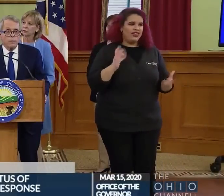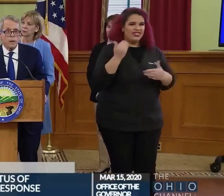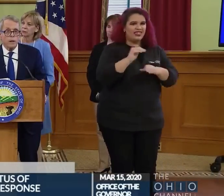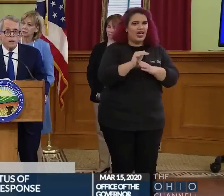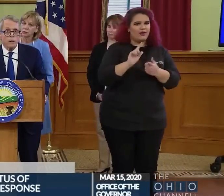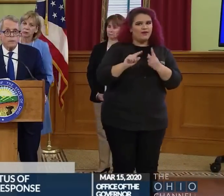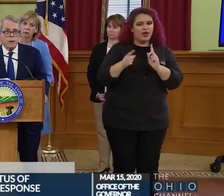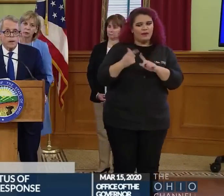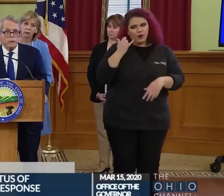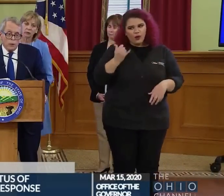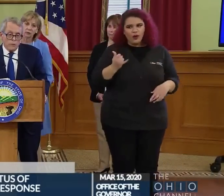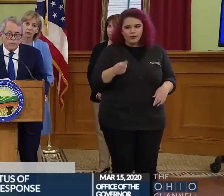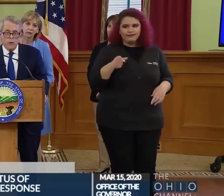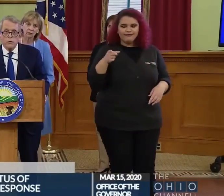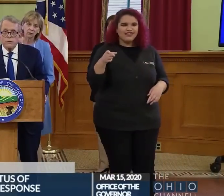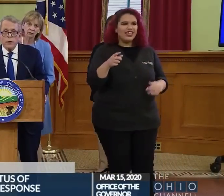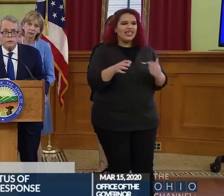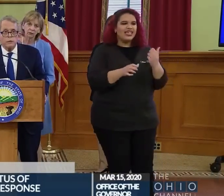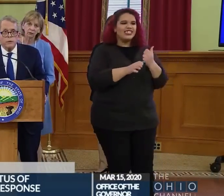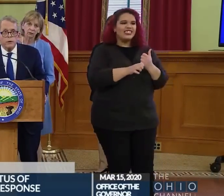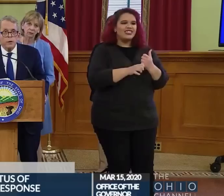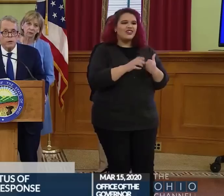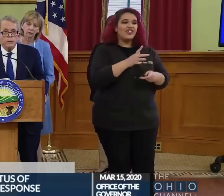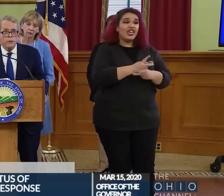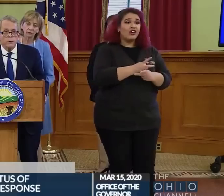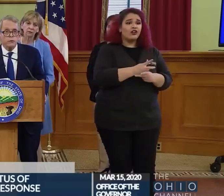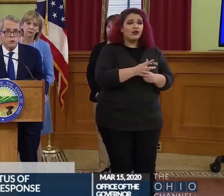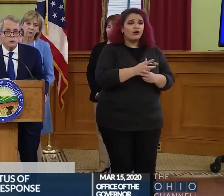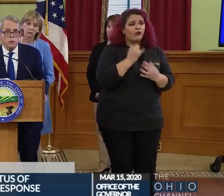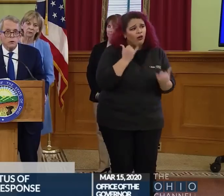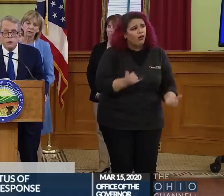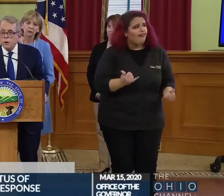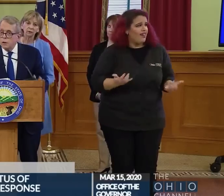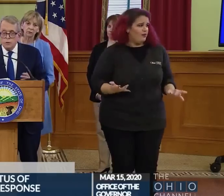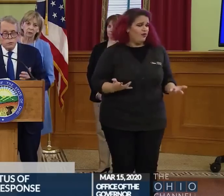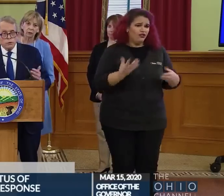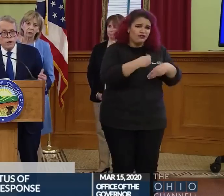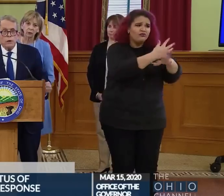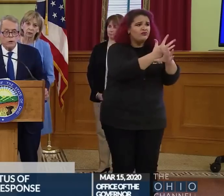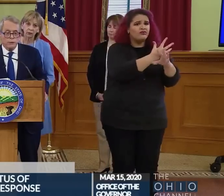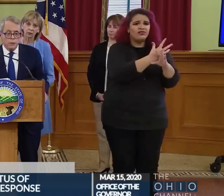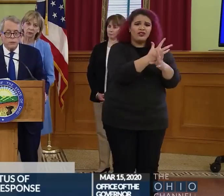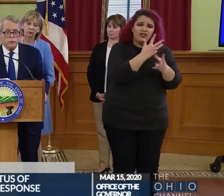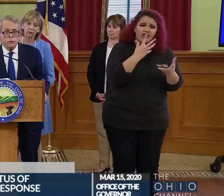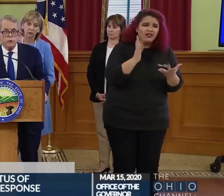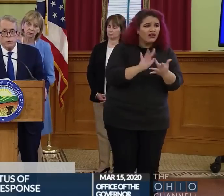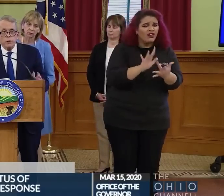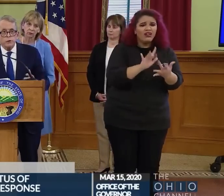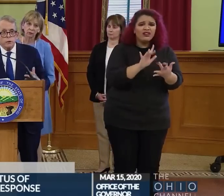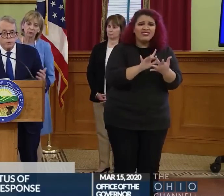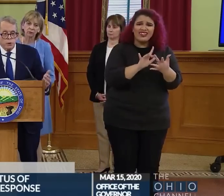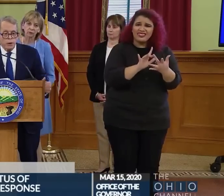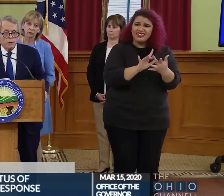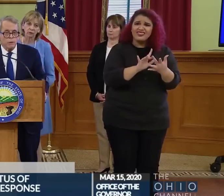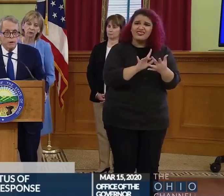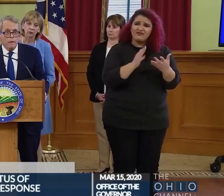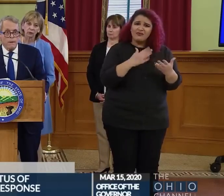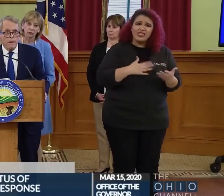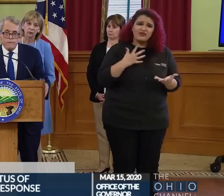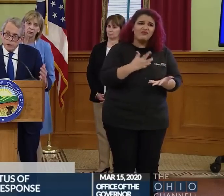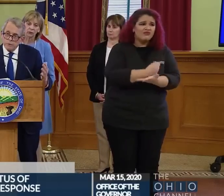care, and call your friends if they're there, if they're in a nursing home. Use that telephone, use other ways to